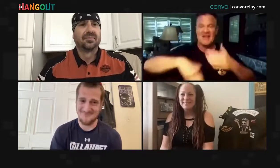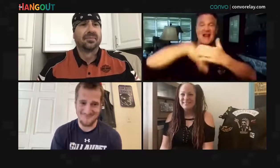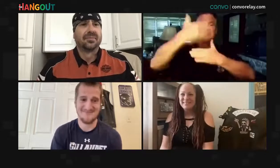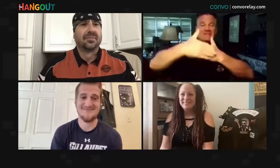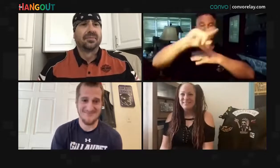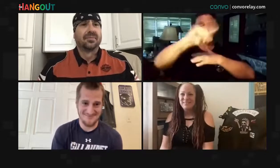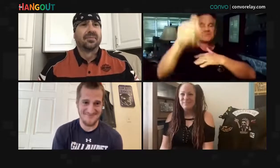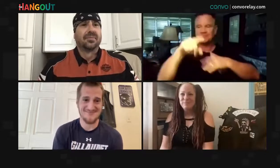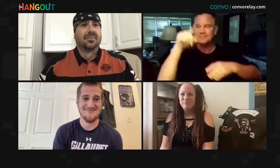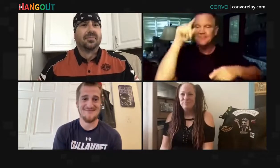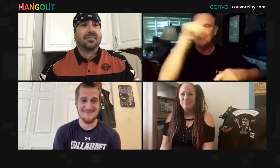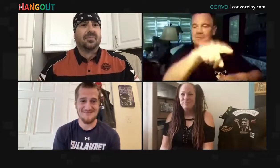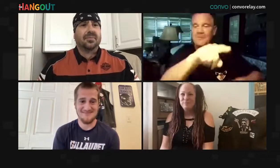JD here. Yeah, I've been thinking about that.